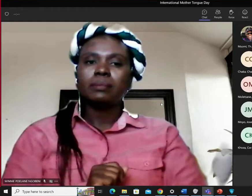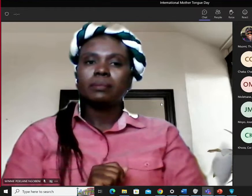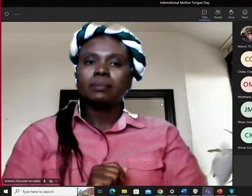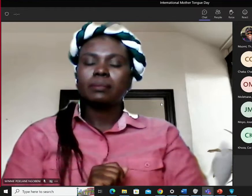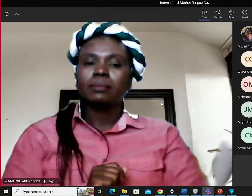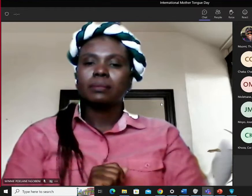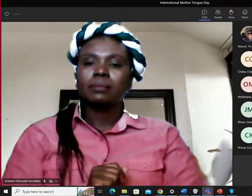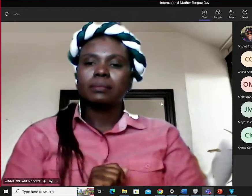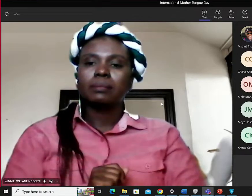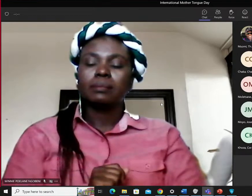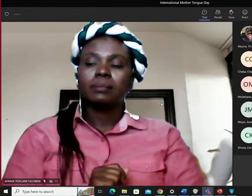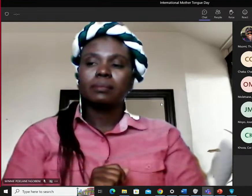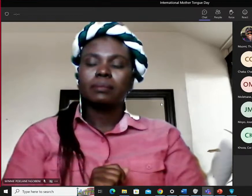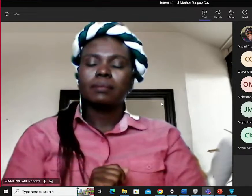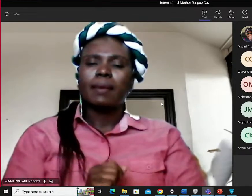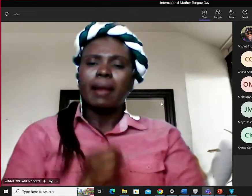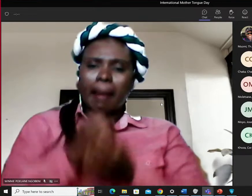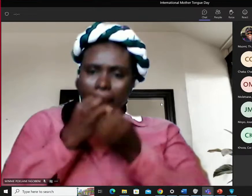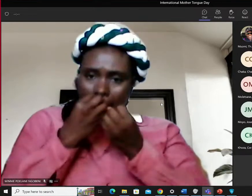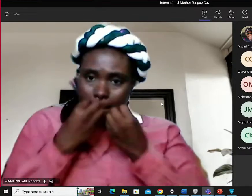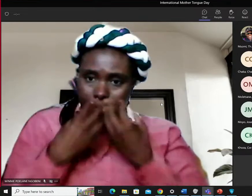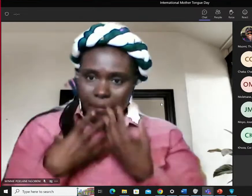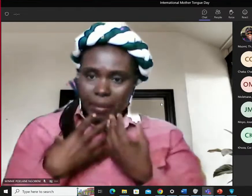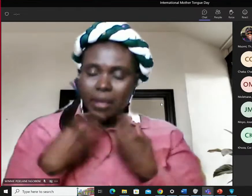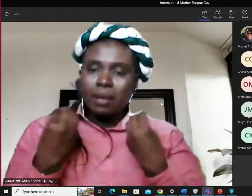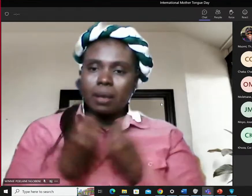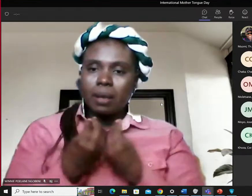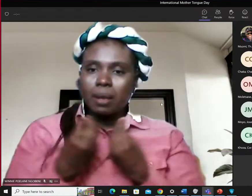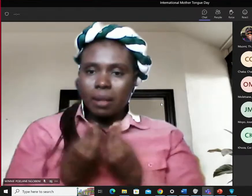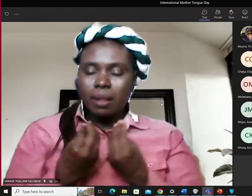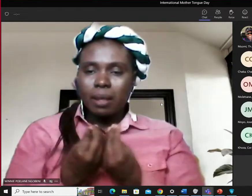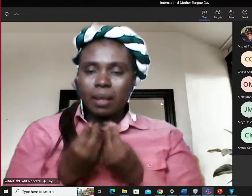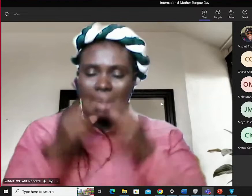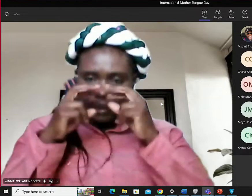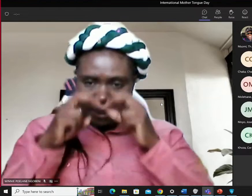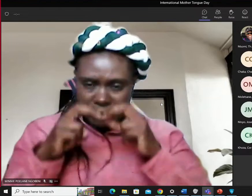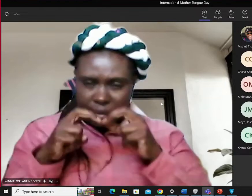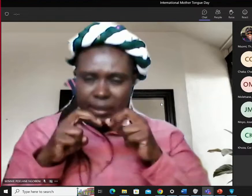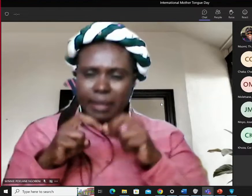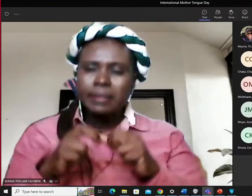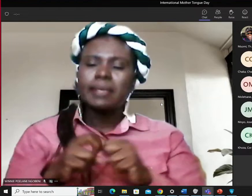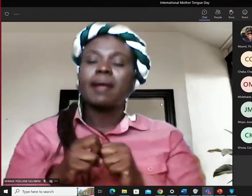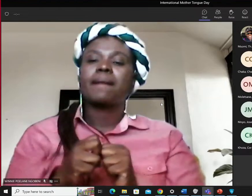Two most famous educators and researchers